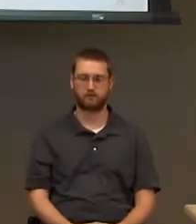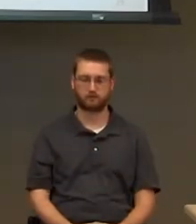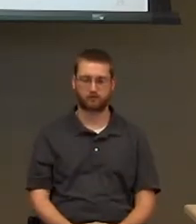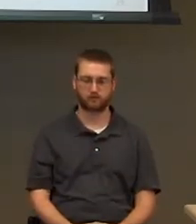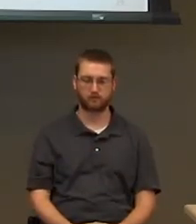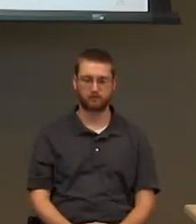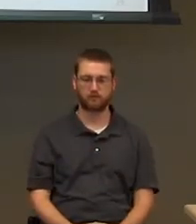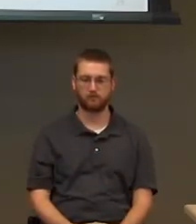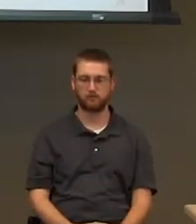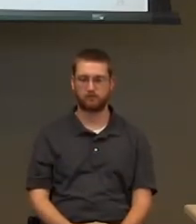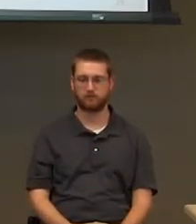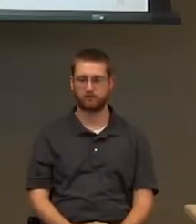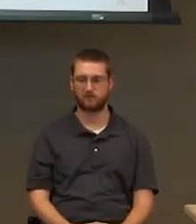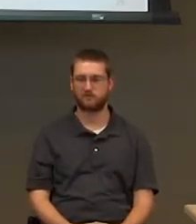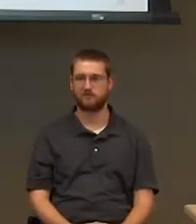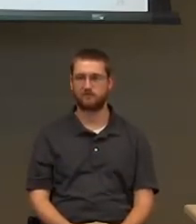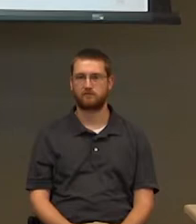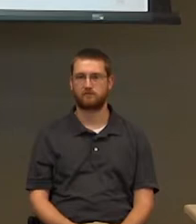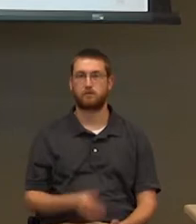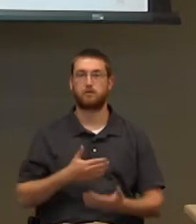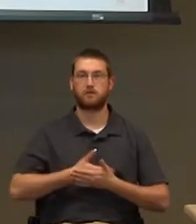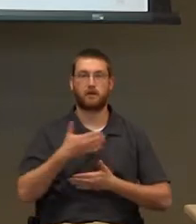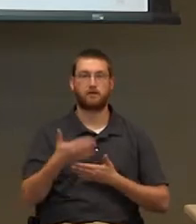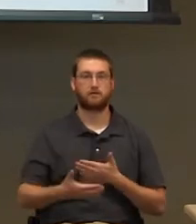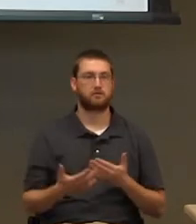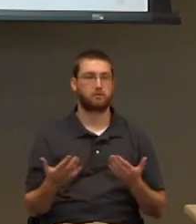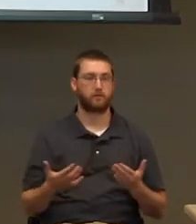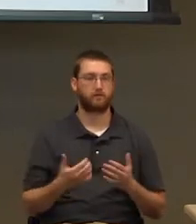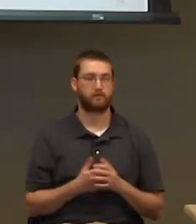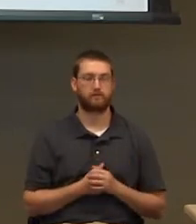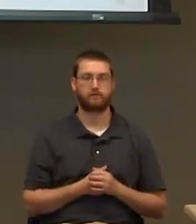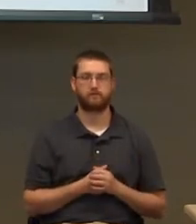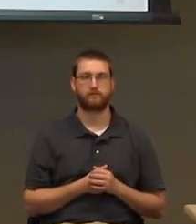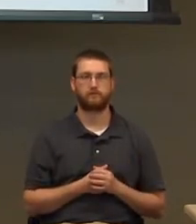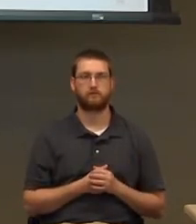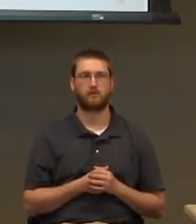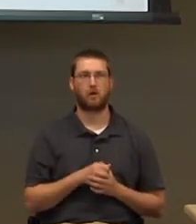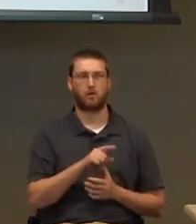So what's next? Well, first is,